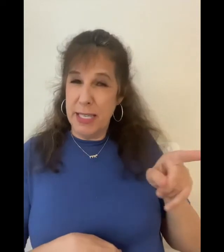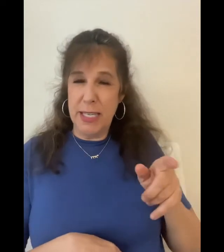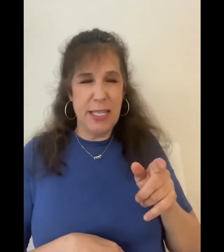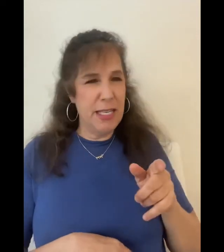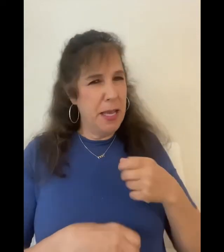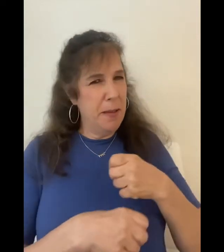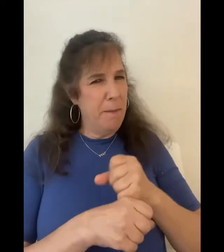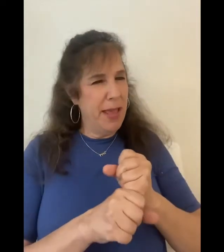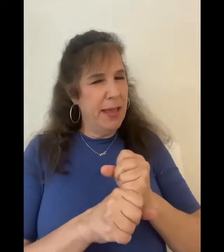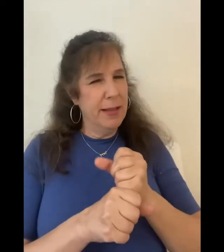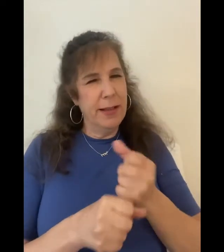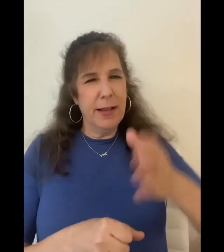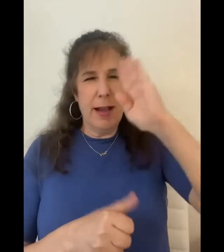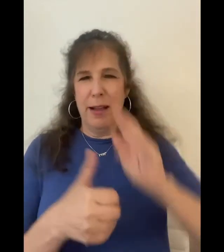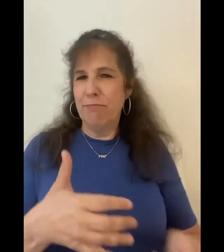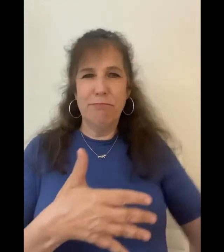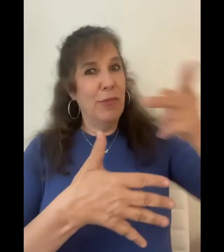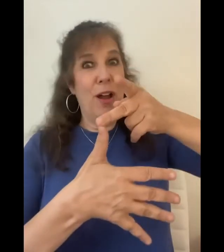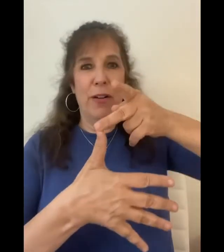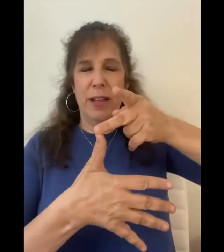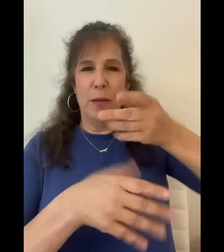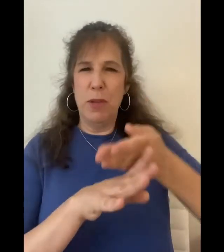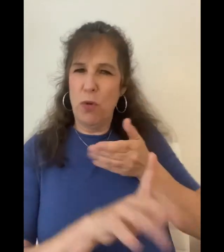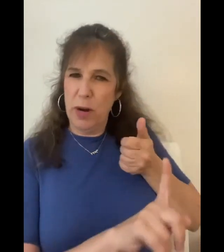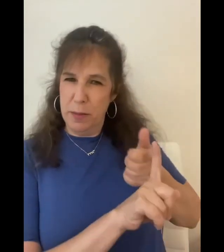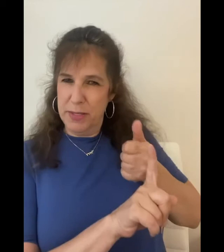really shows the ladder. It shows the